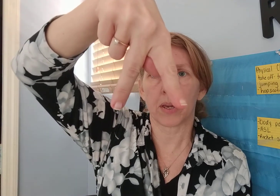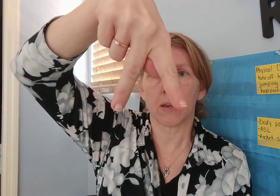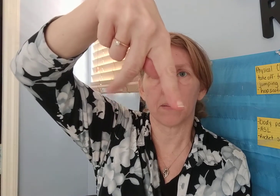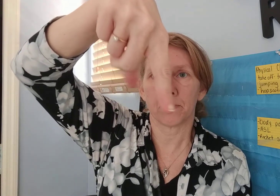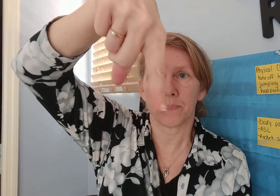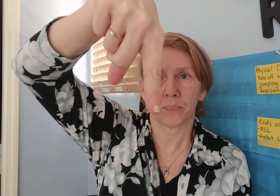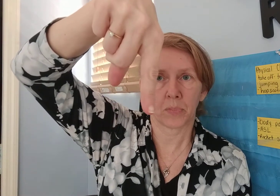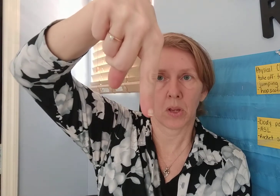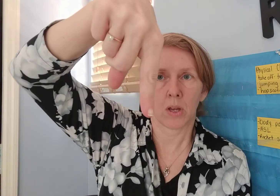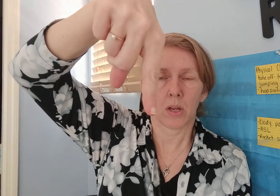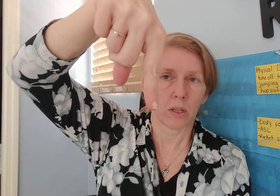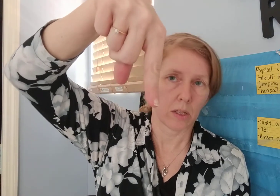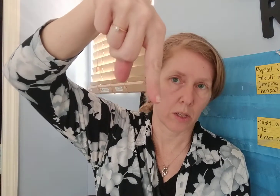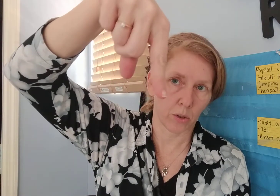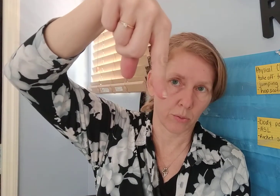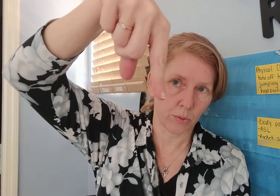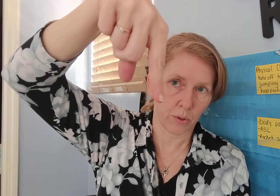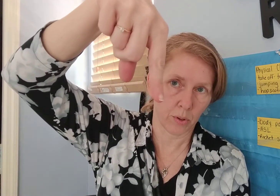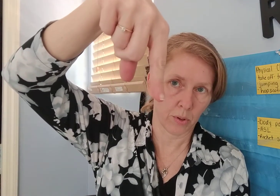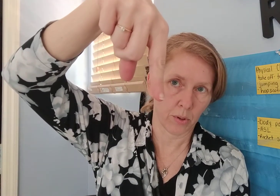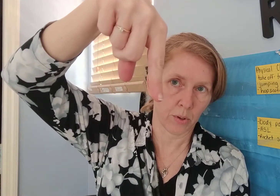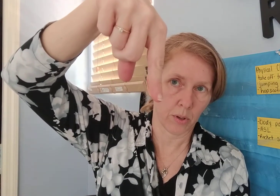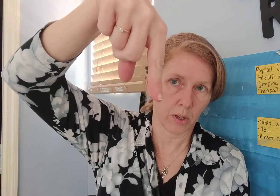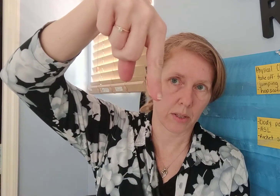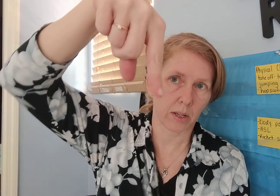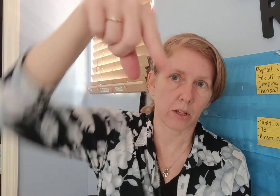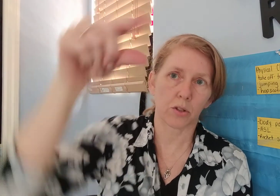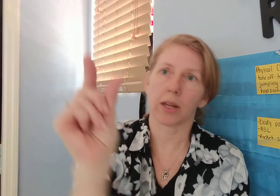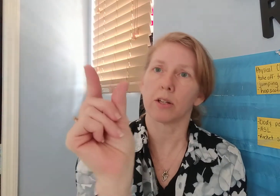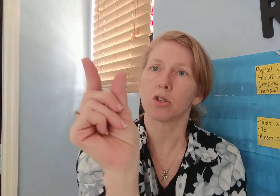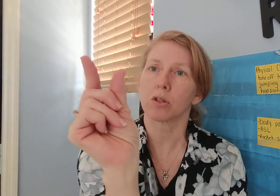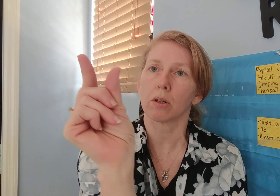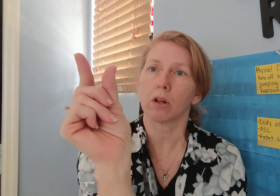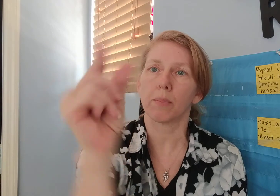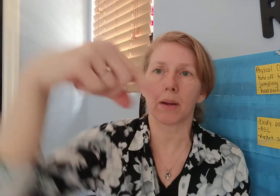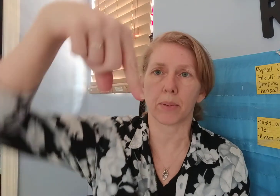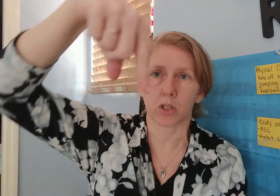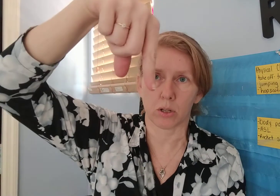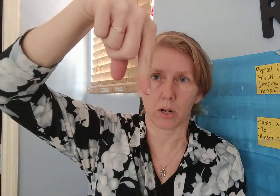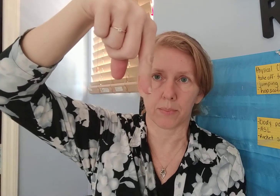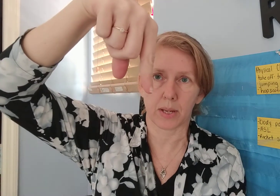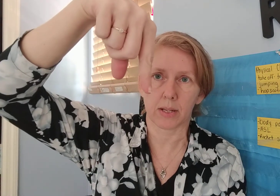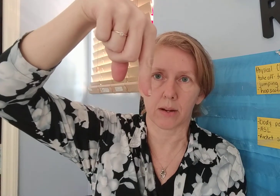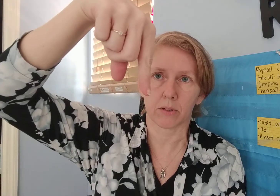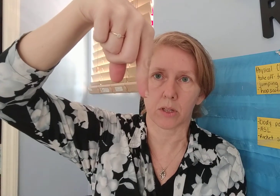P. Q is like you're singing just a little bit, but turn it upside down.